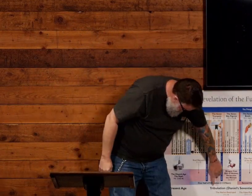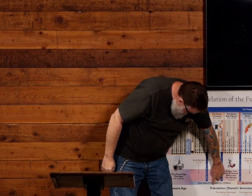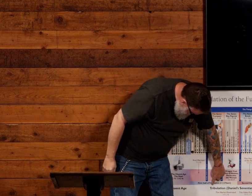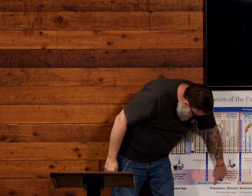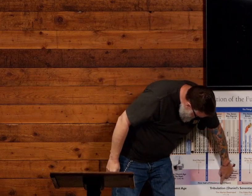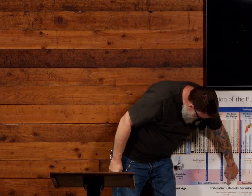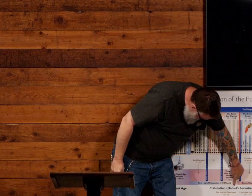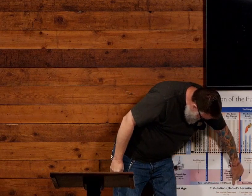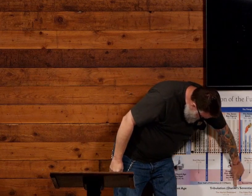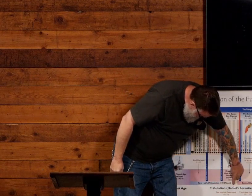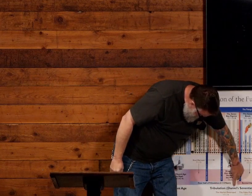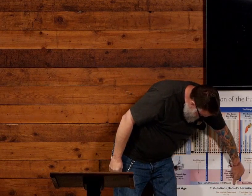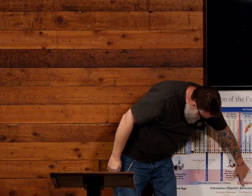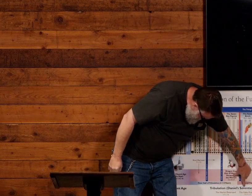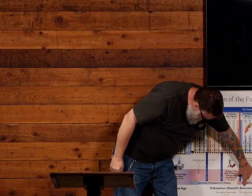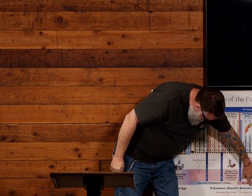I haven't talked about the book of Daniel at all.